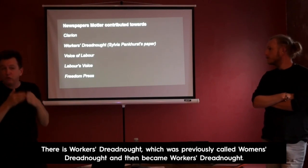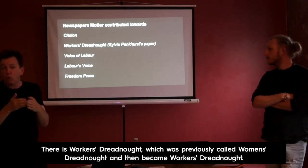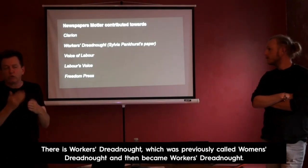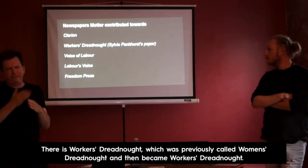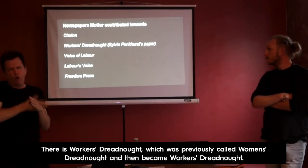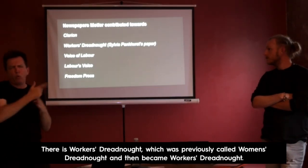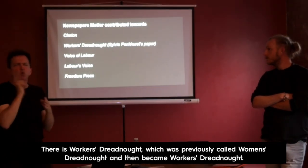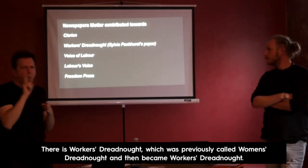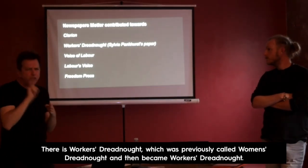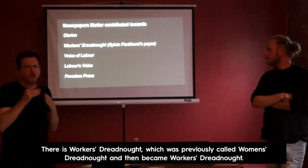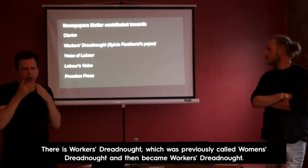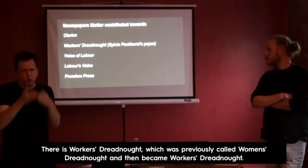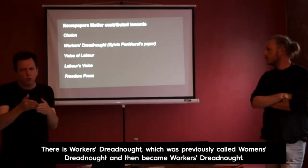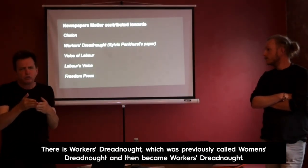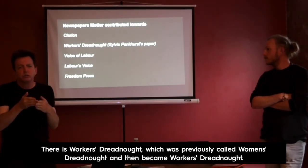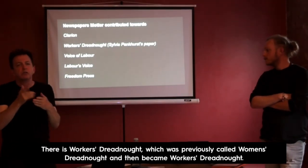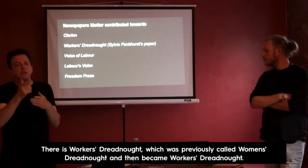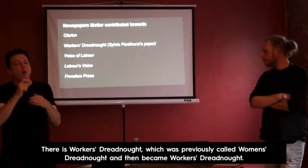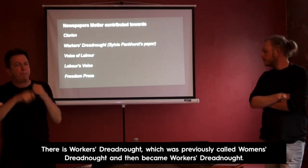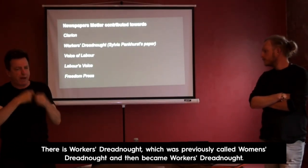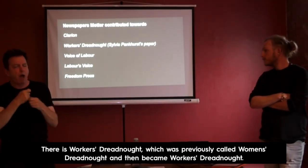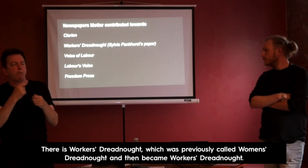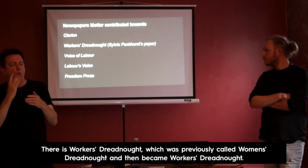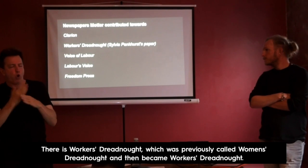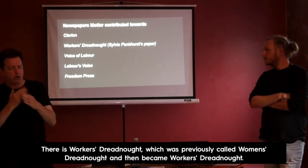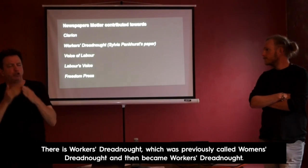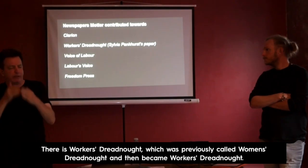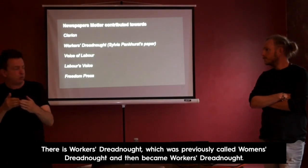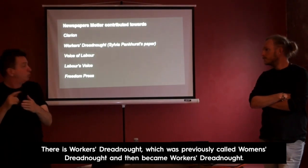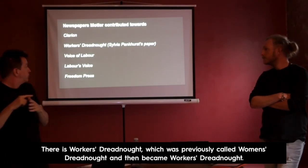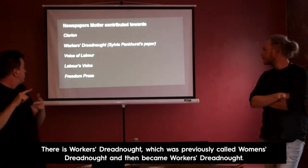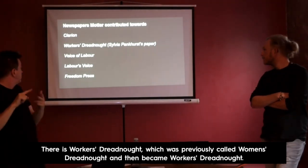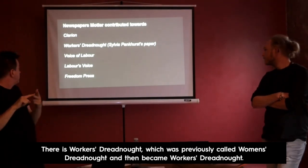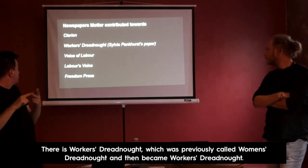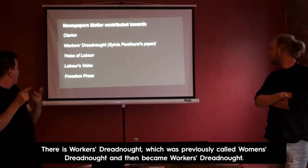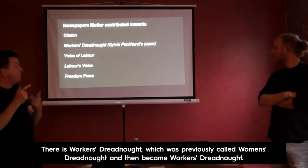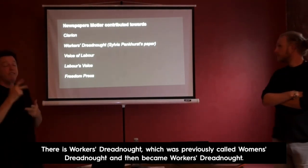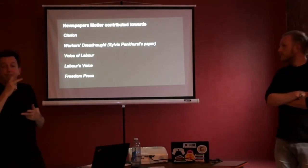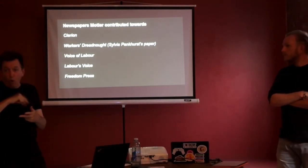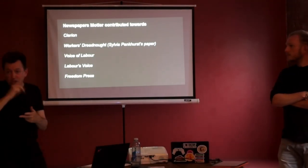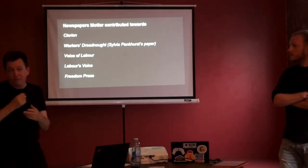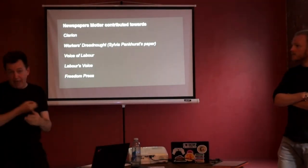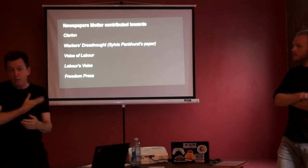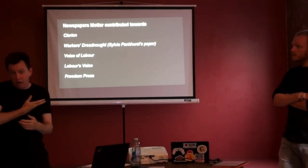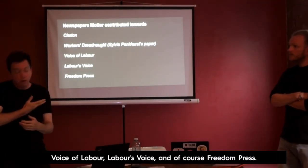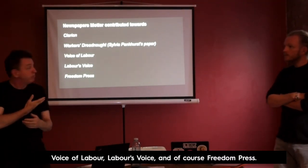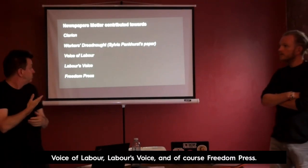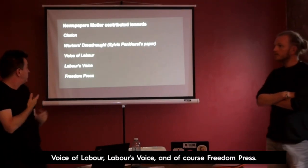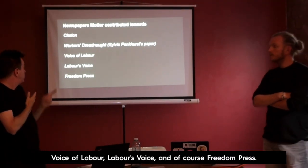There's Workers' Dreadnought, which was previously called Women's Dreadnought and then became Workers' Dreadnought. Voice of